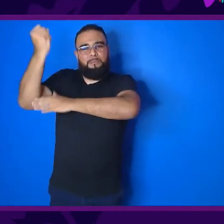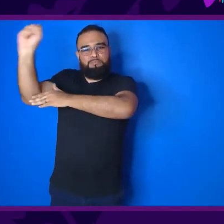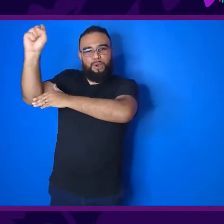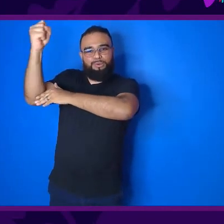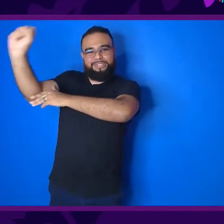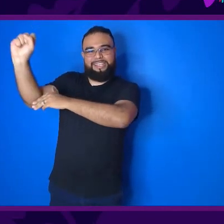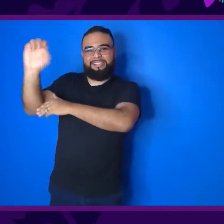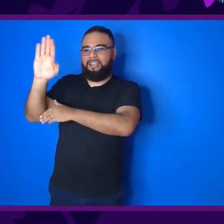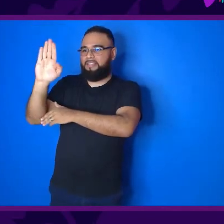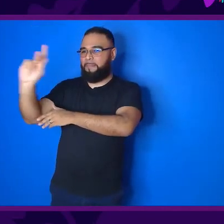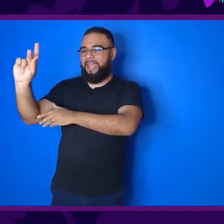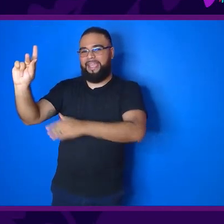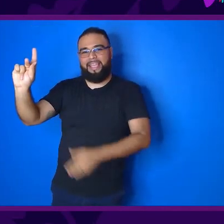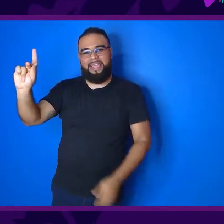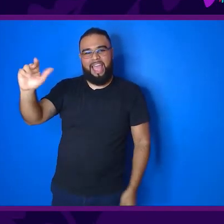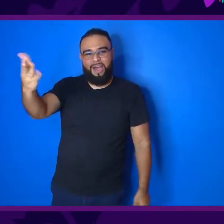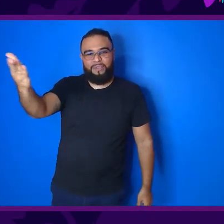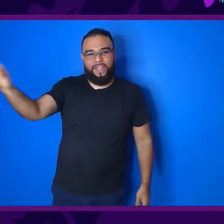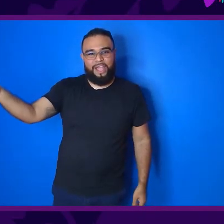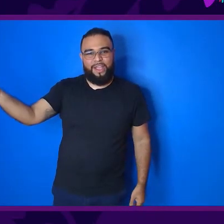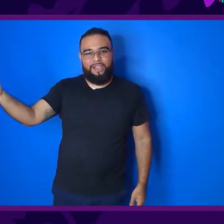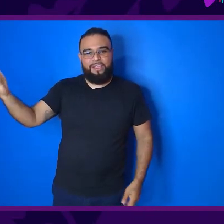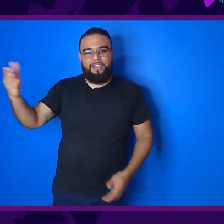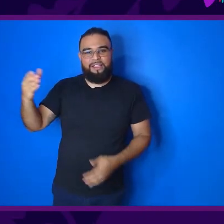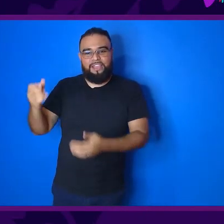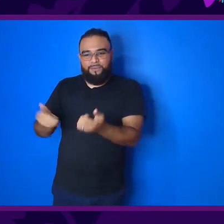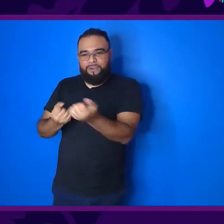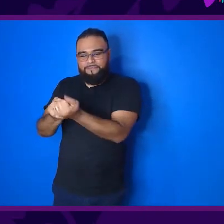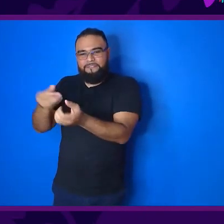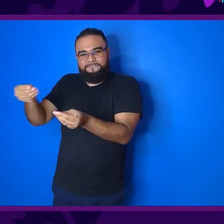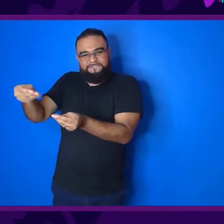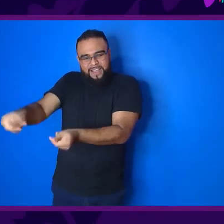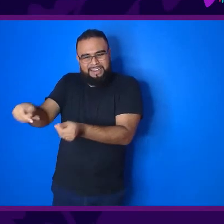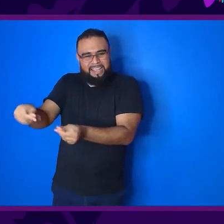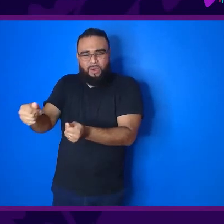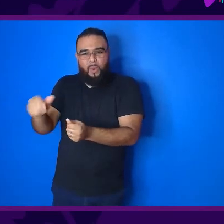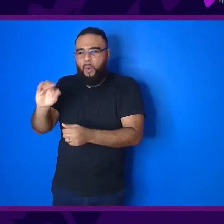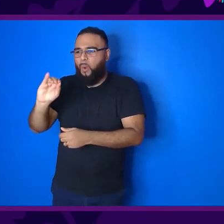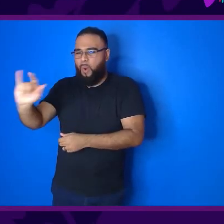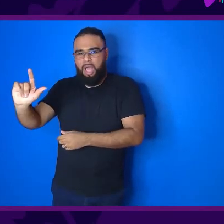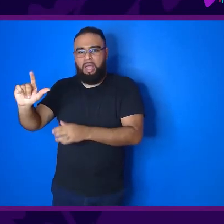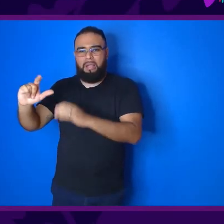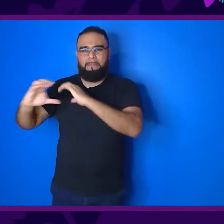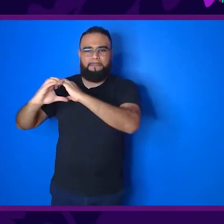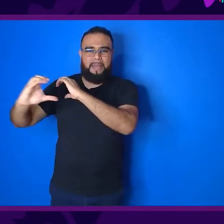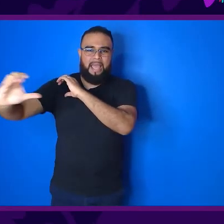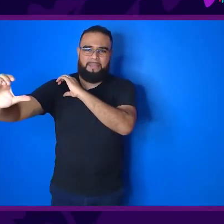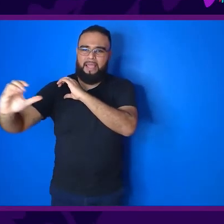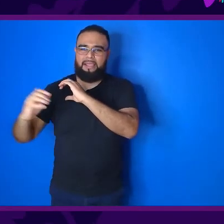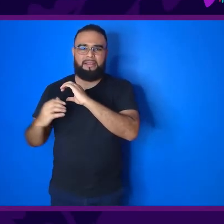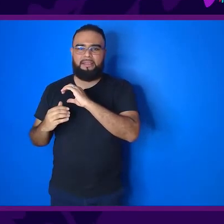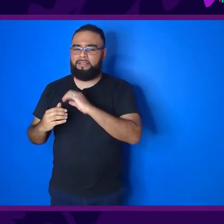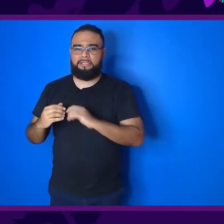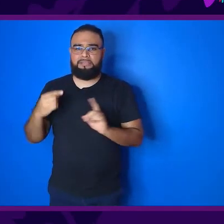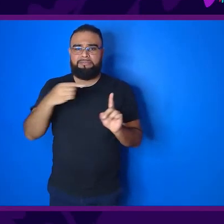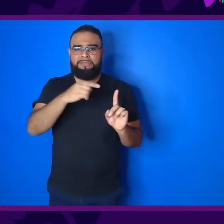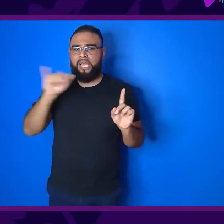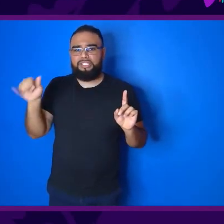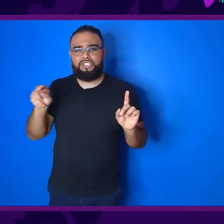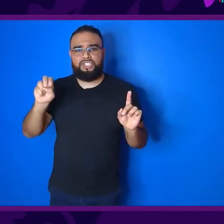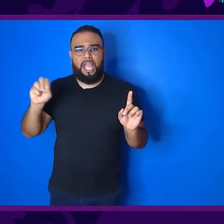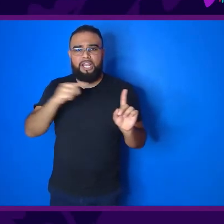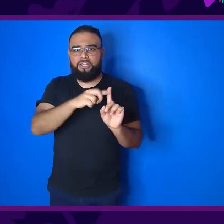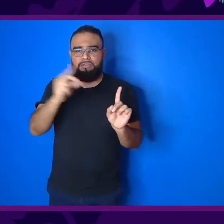funding this oil pipeline. And so, Jane, you know how to go directly to the source